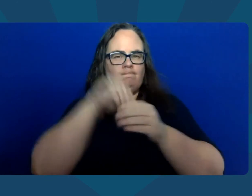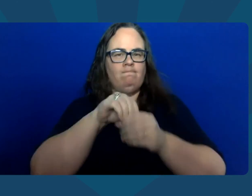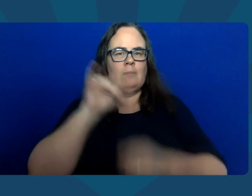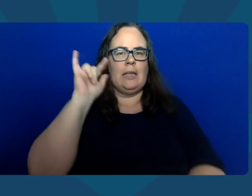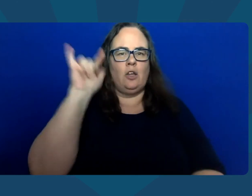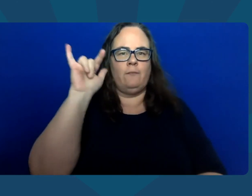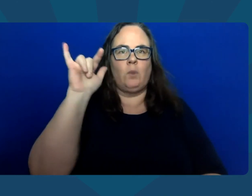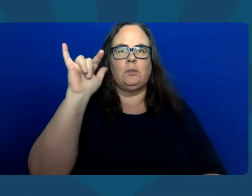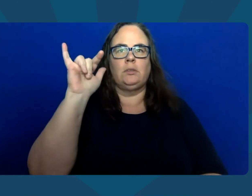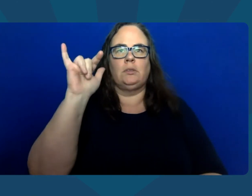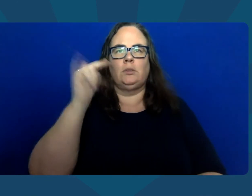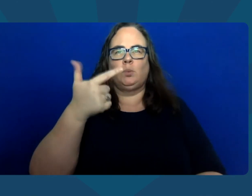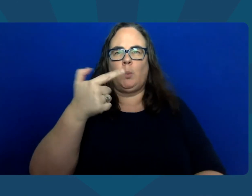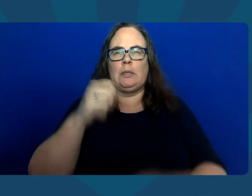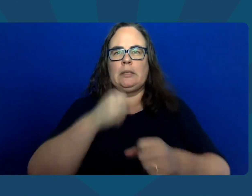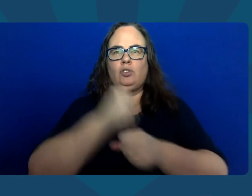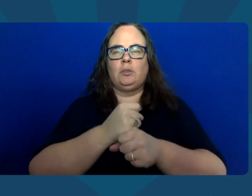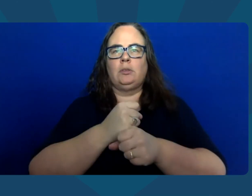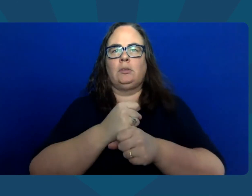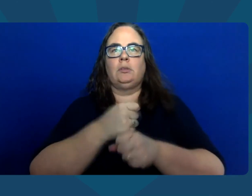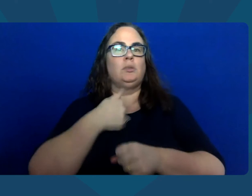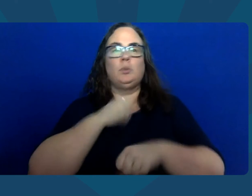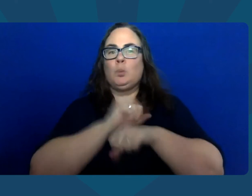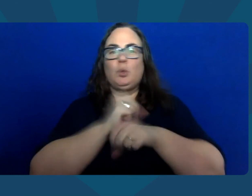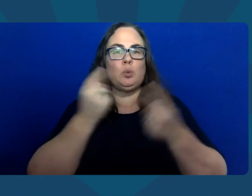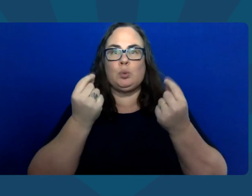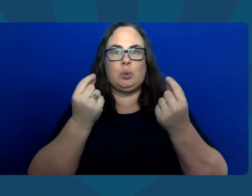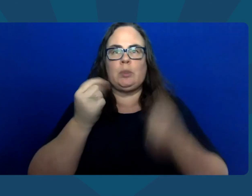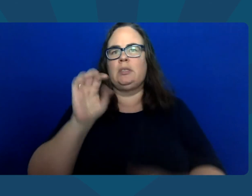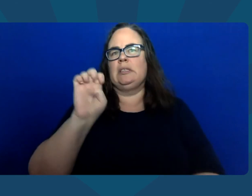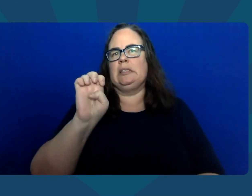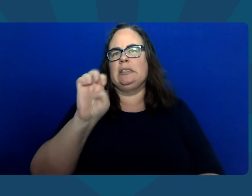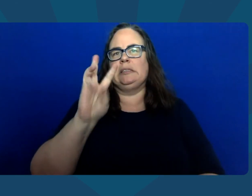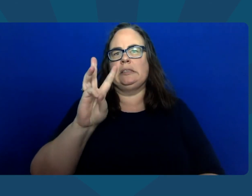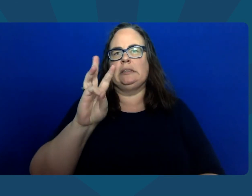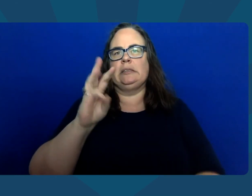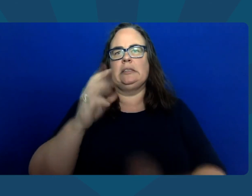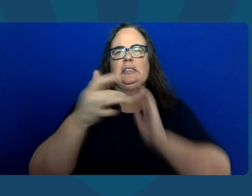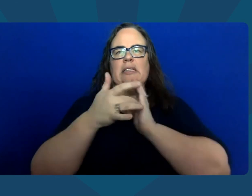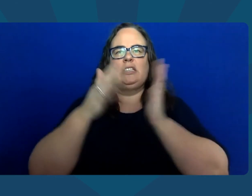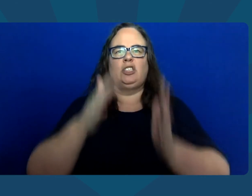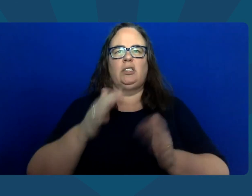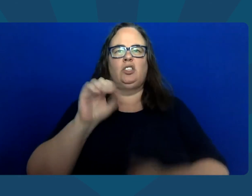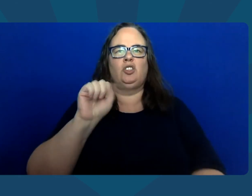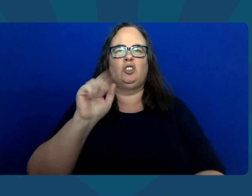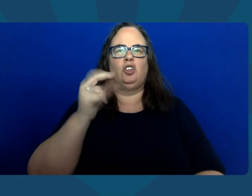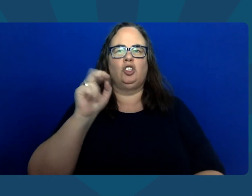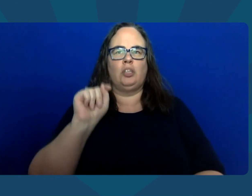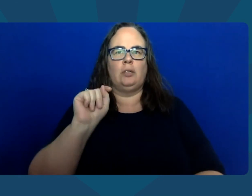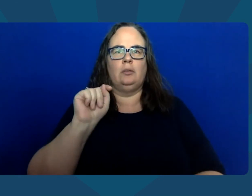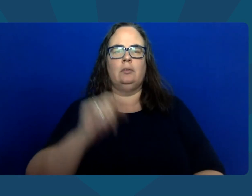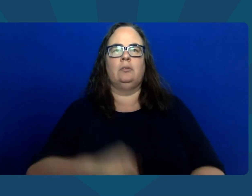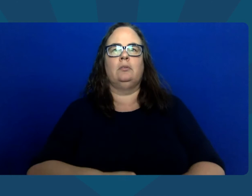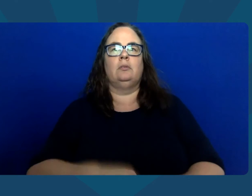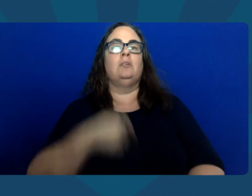years. I served in the Air Force for 21 years as an E6